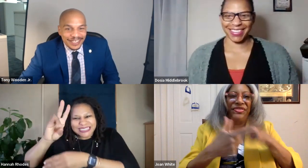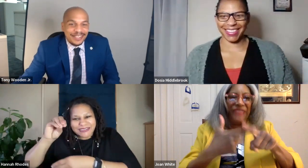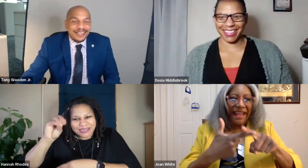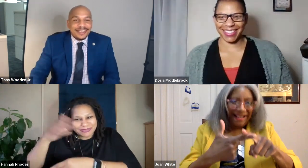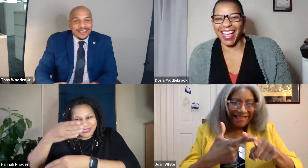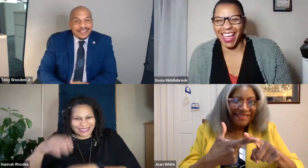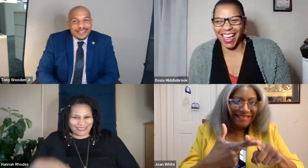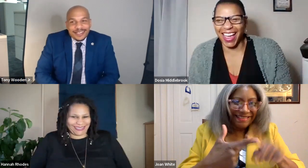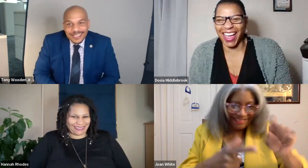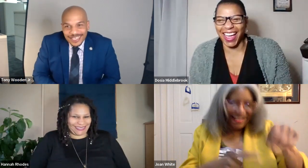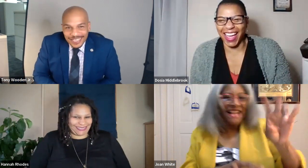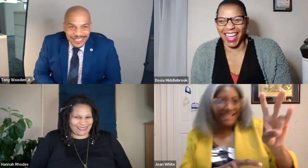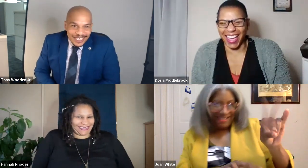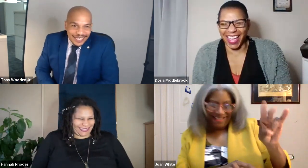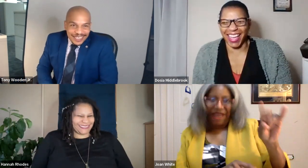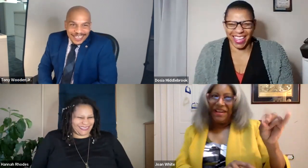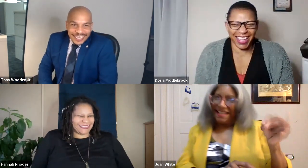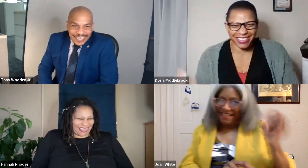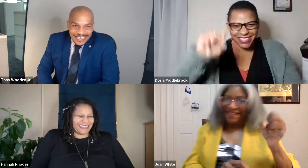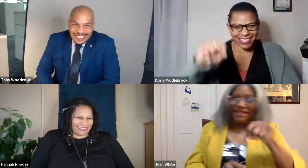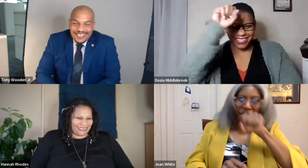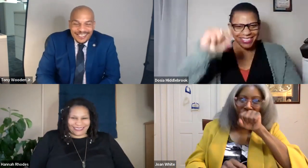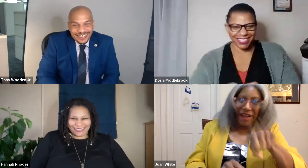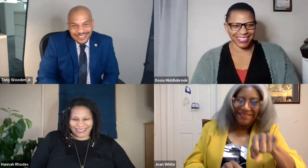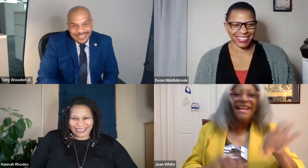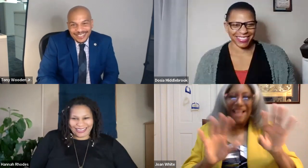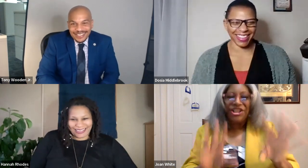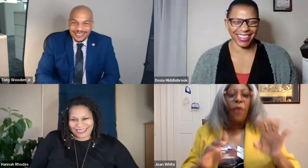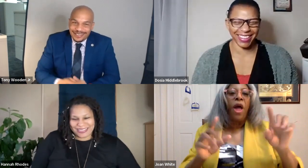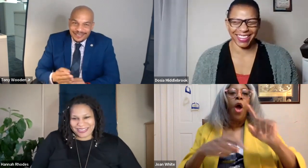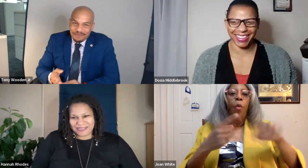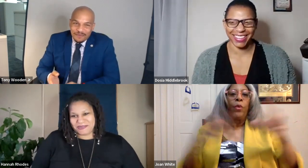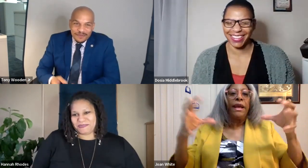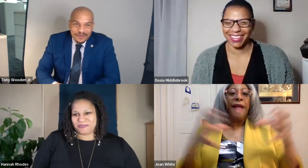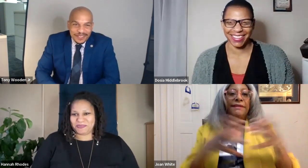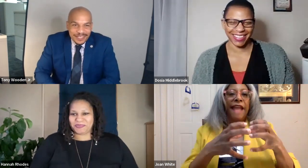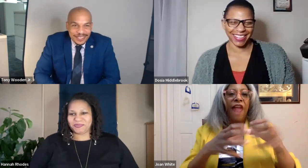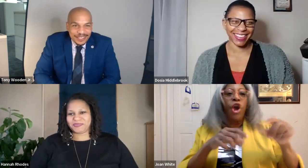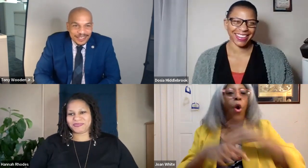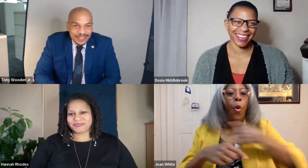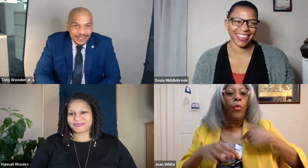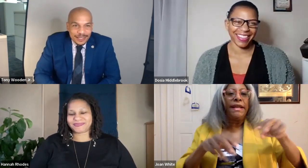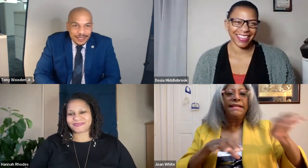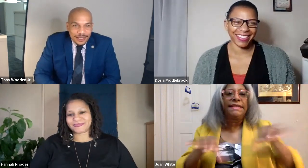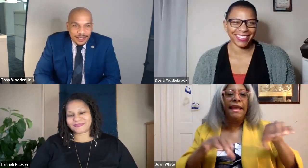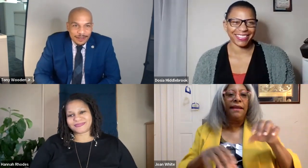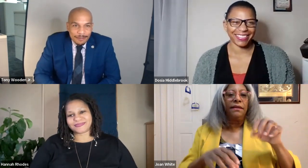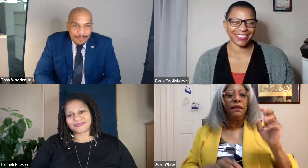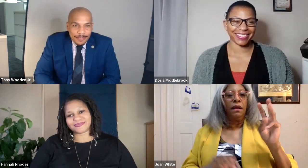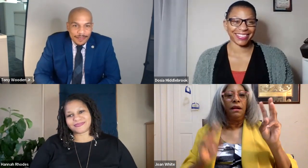song and my performances. And of course, Hannah's saying, those are 70s, right? That was the 70s. That's right. That's right. It was the 70s. Joan